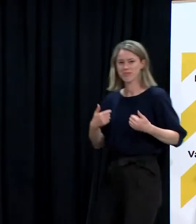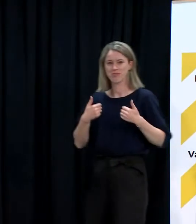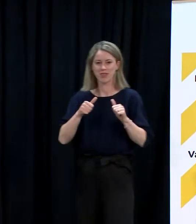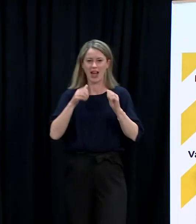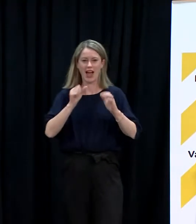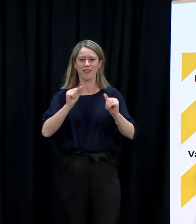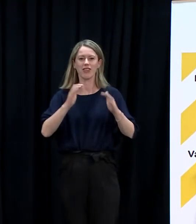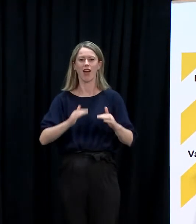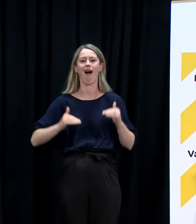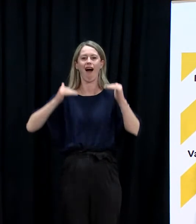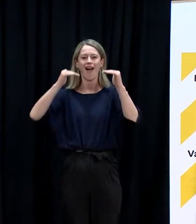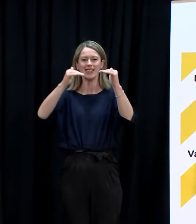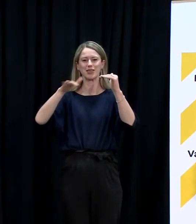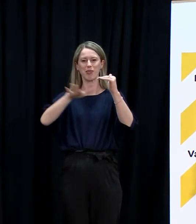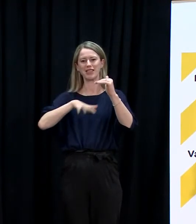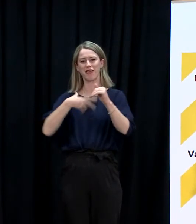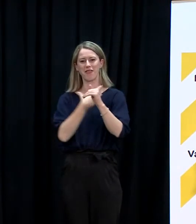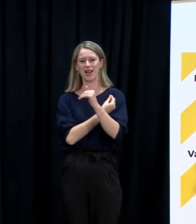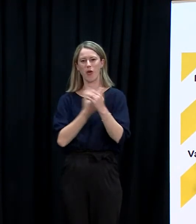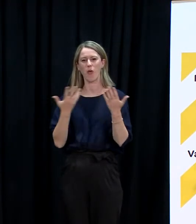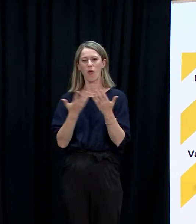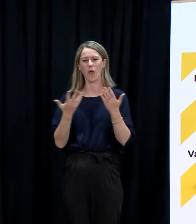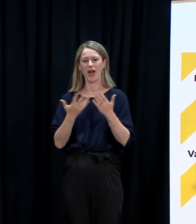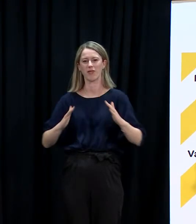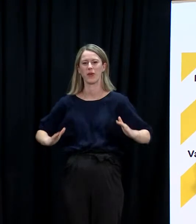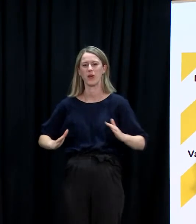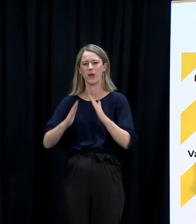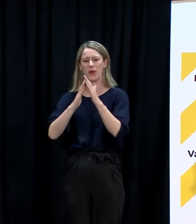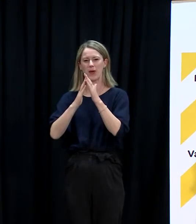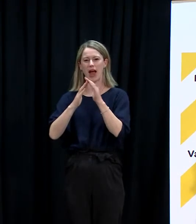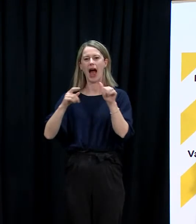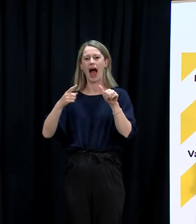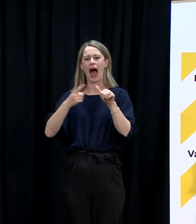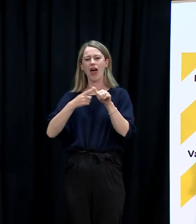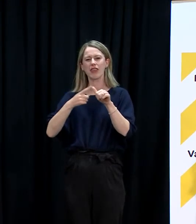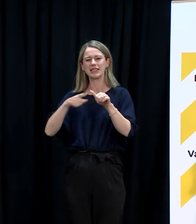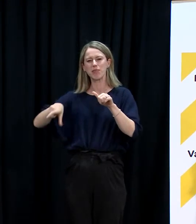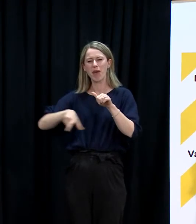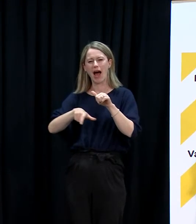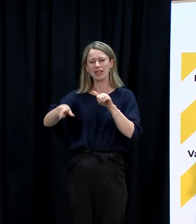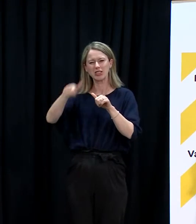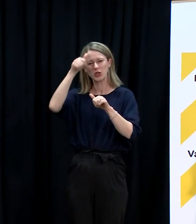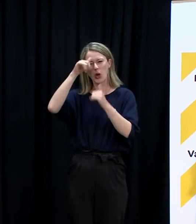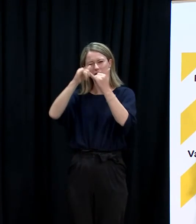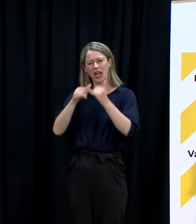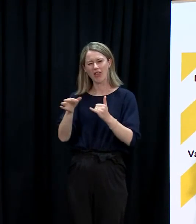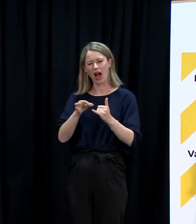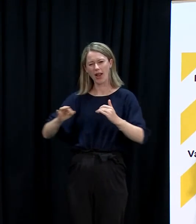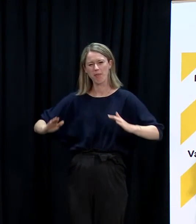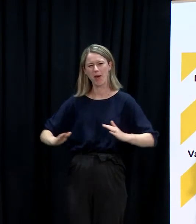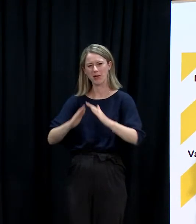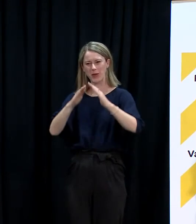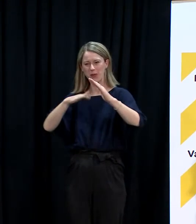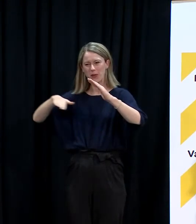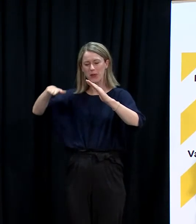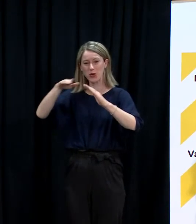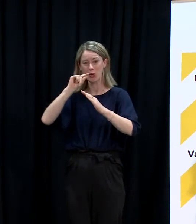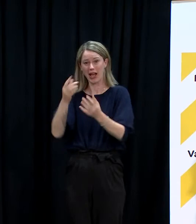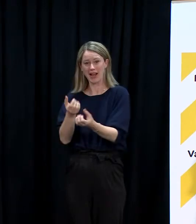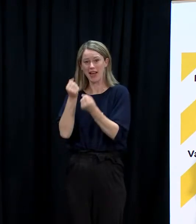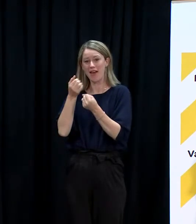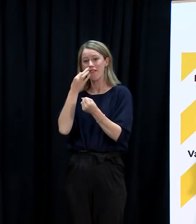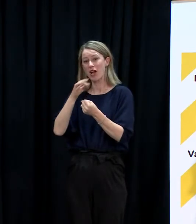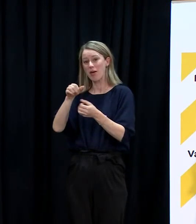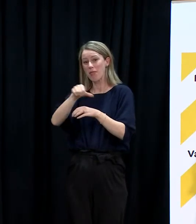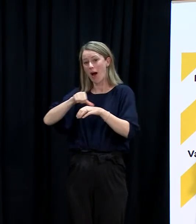reliably informed that not only do you get to enjoy the good view, you potentially get a free coffee and a pie from the local retailers while you're there. And before I wrap up, I do want to